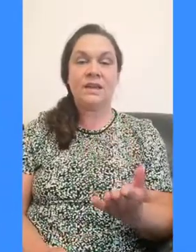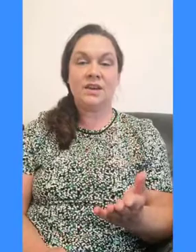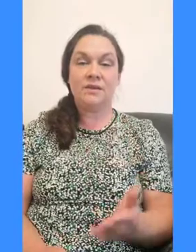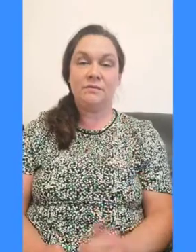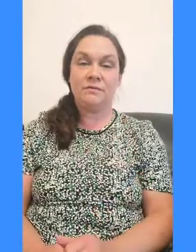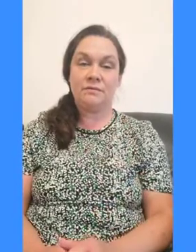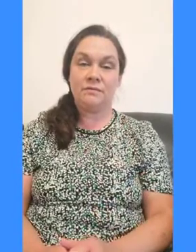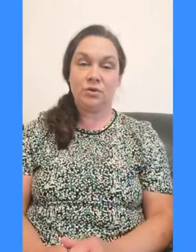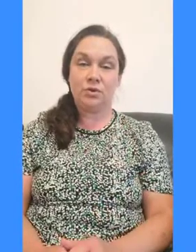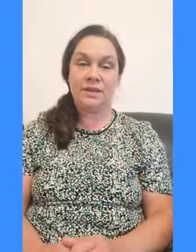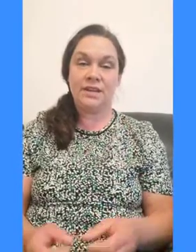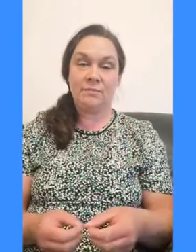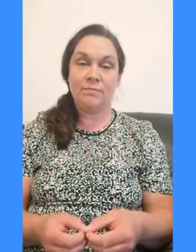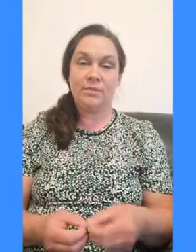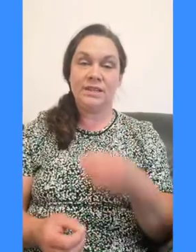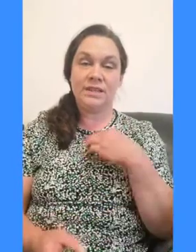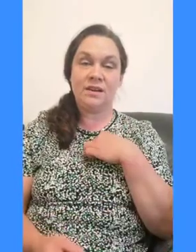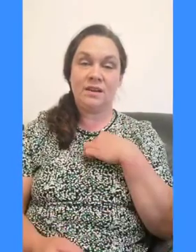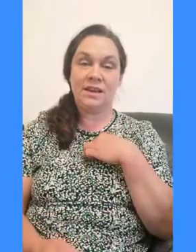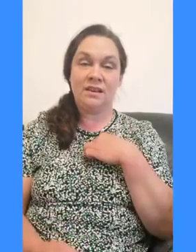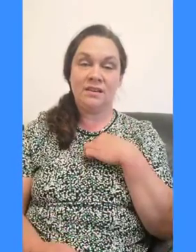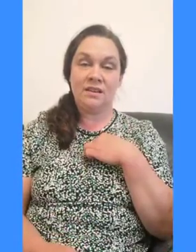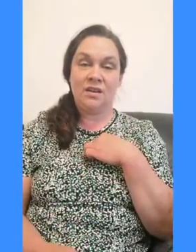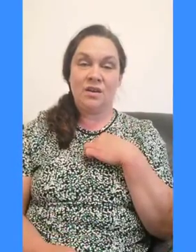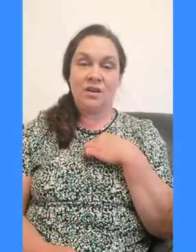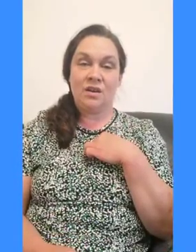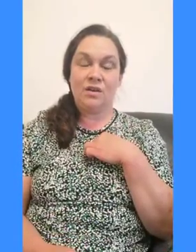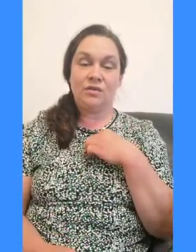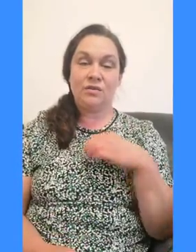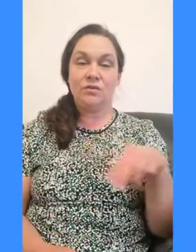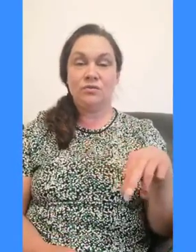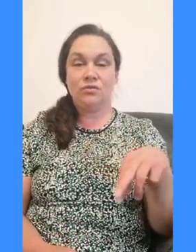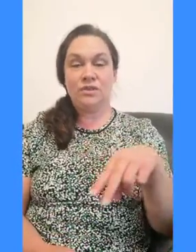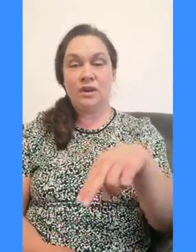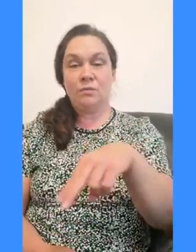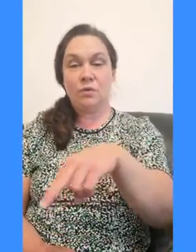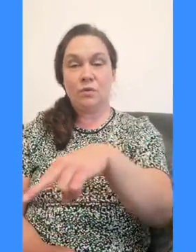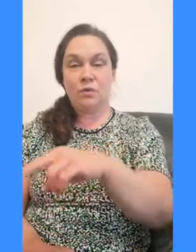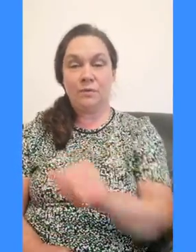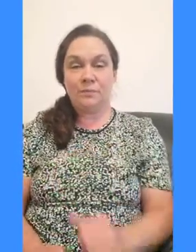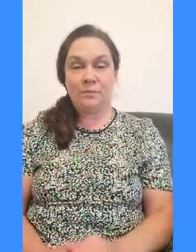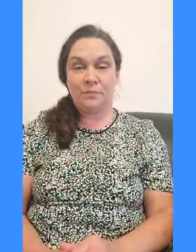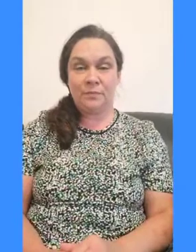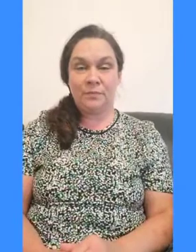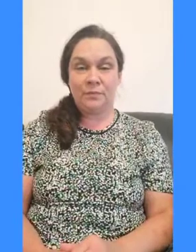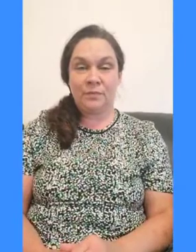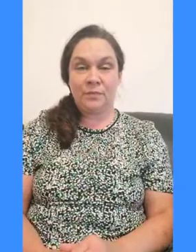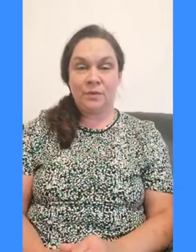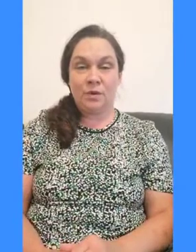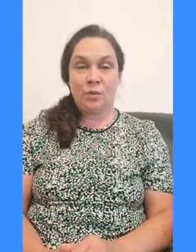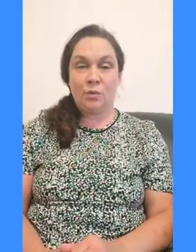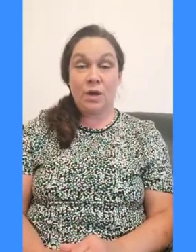Thank you for joining Buddy and I on our countryside walk. We